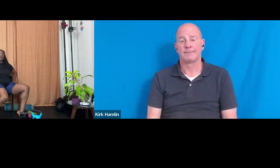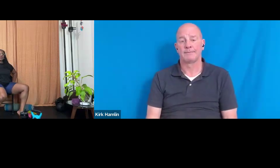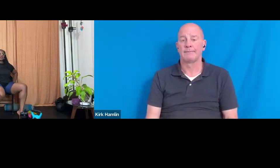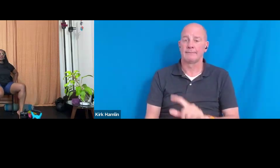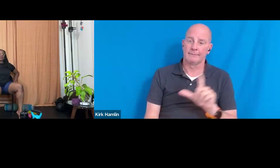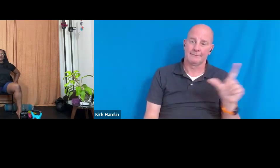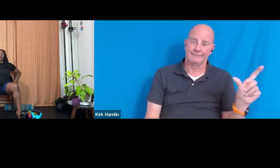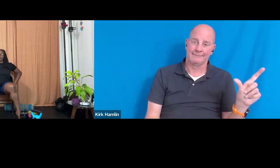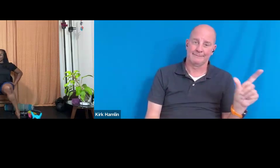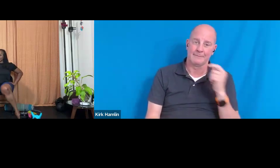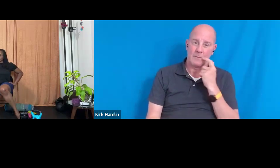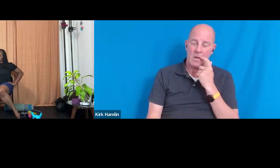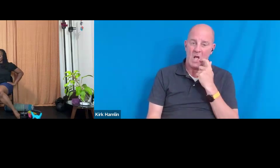left,